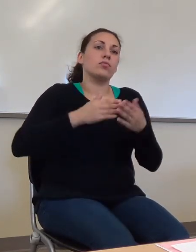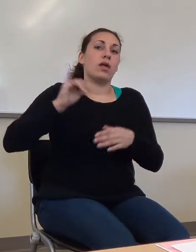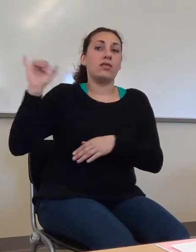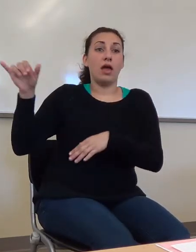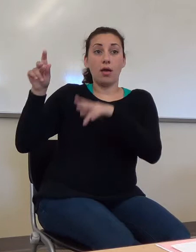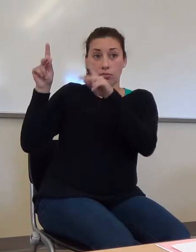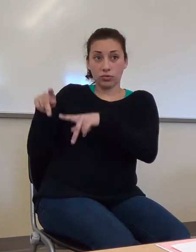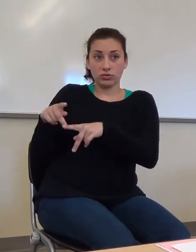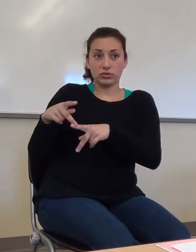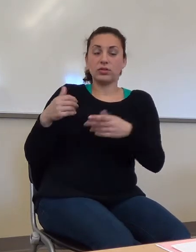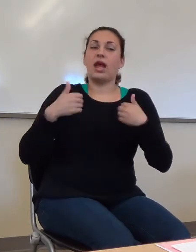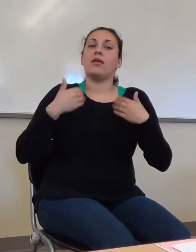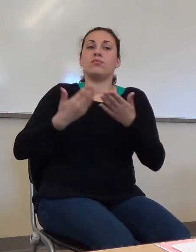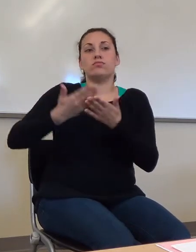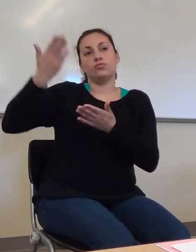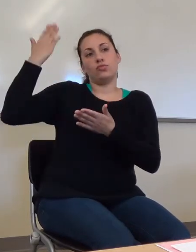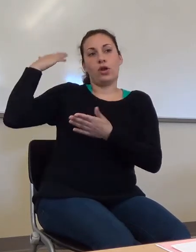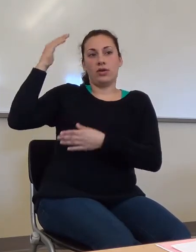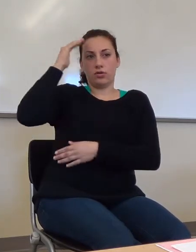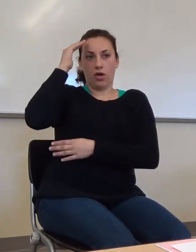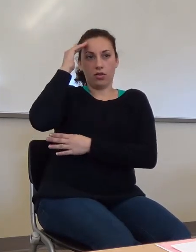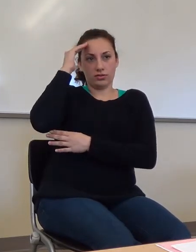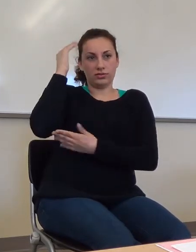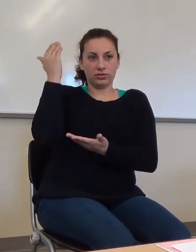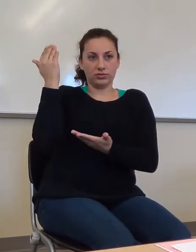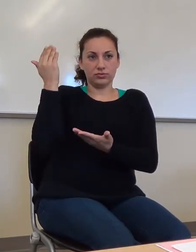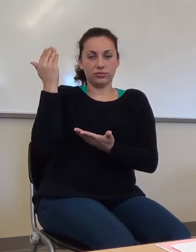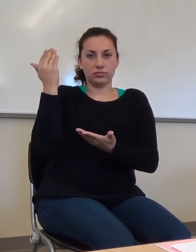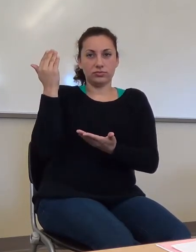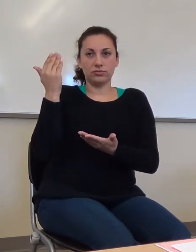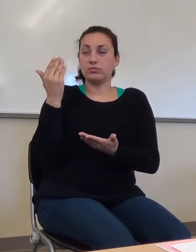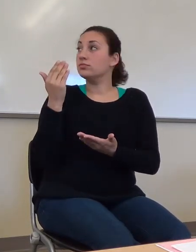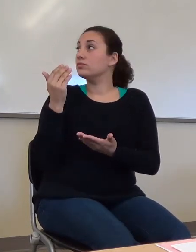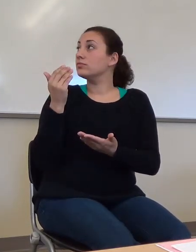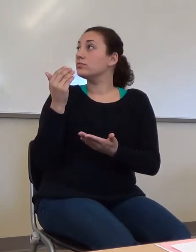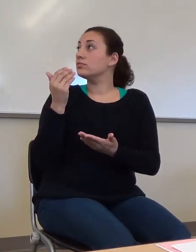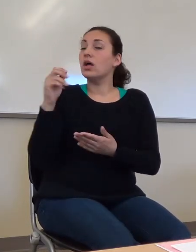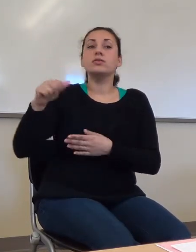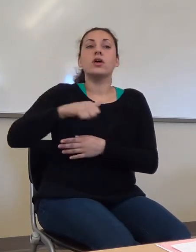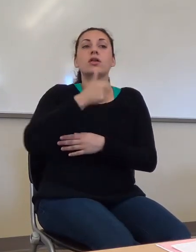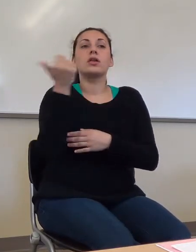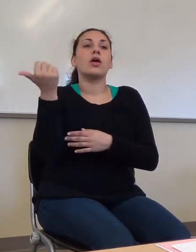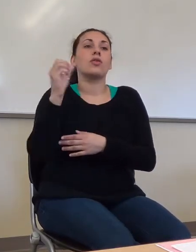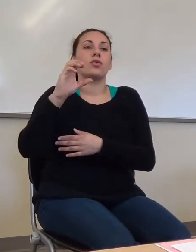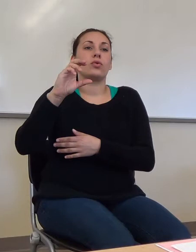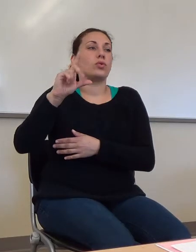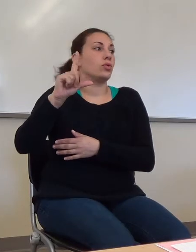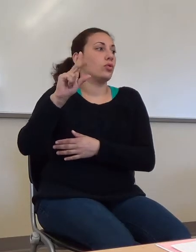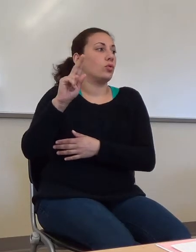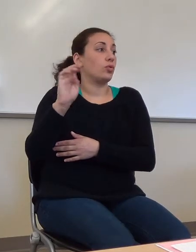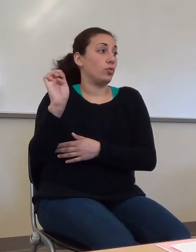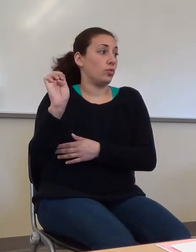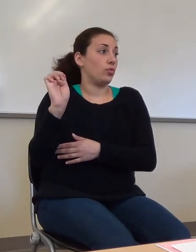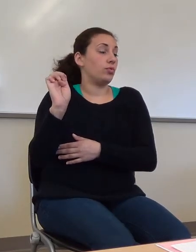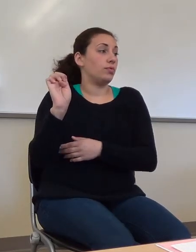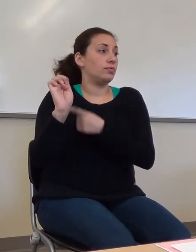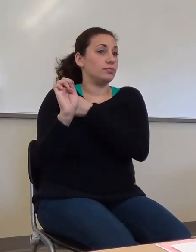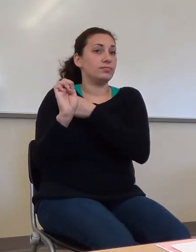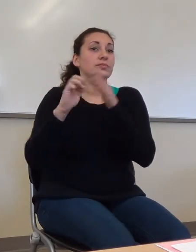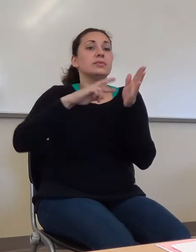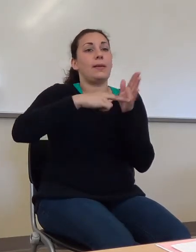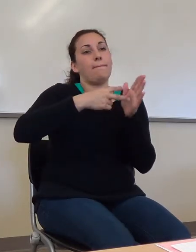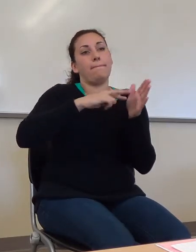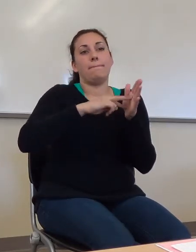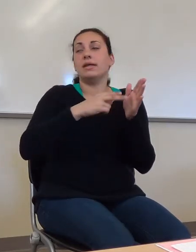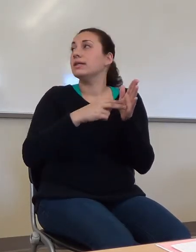okay? Then within that restatement clue, there's another restatement clue. This is the definition